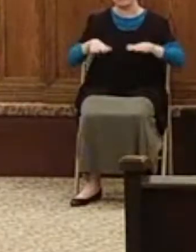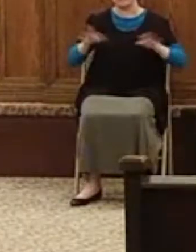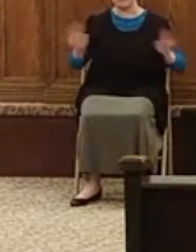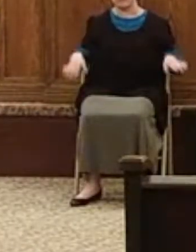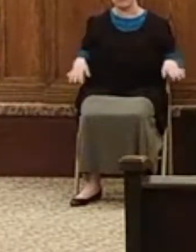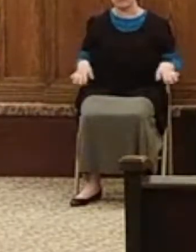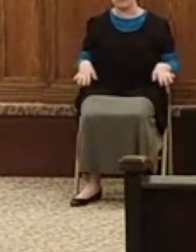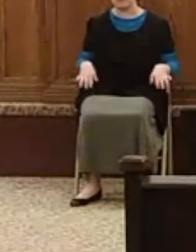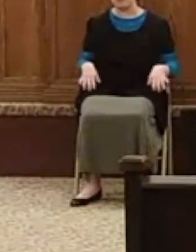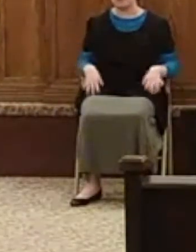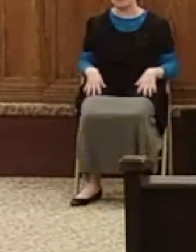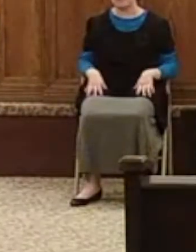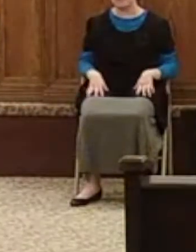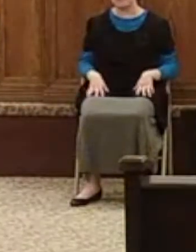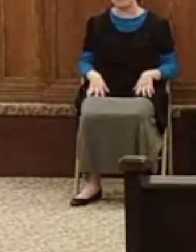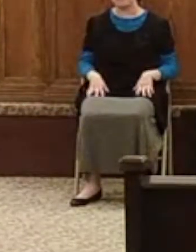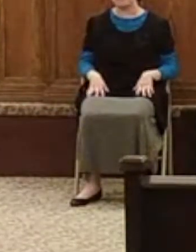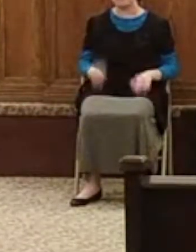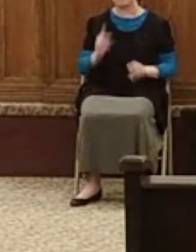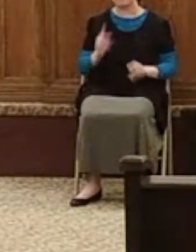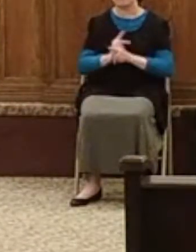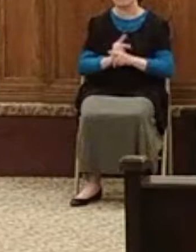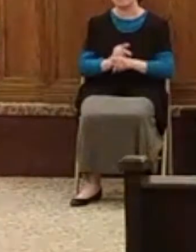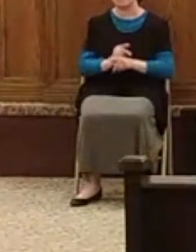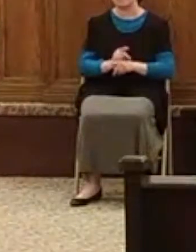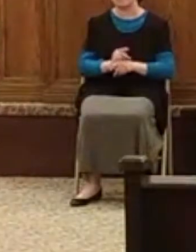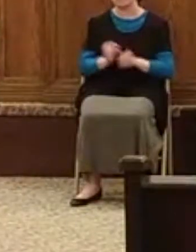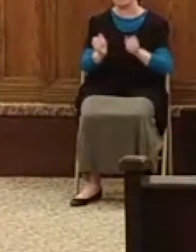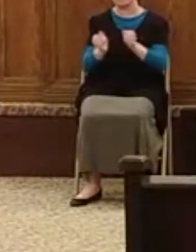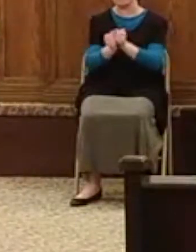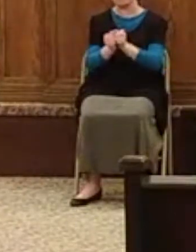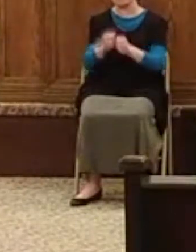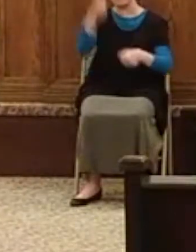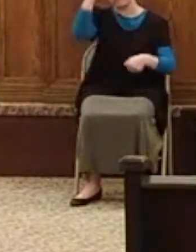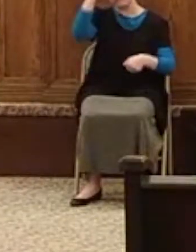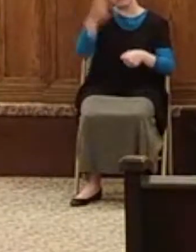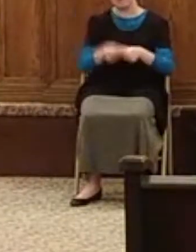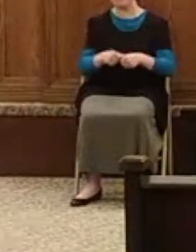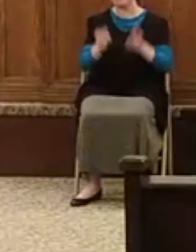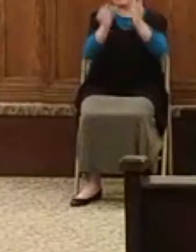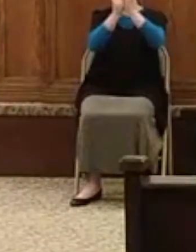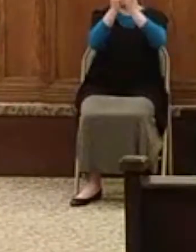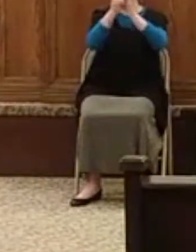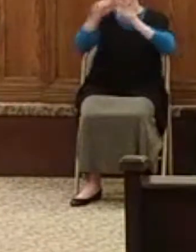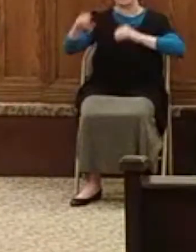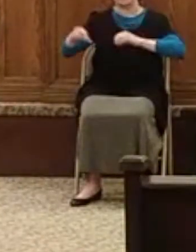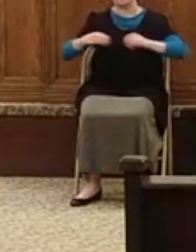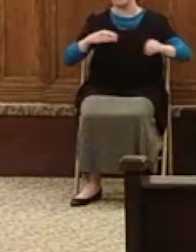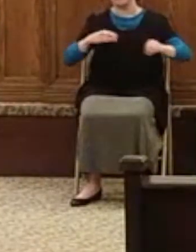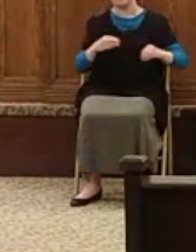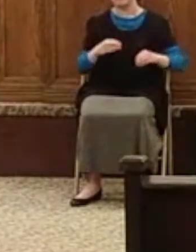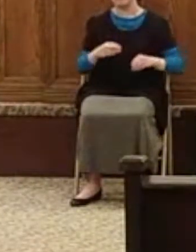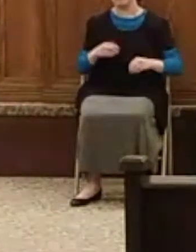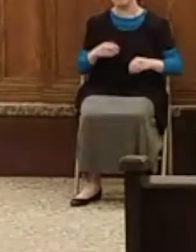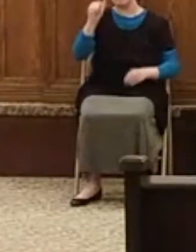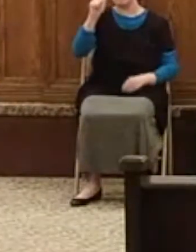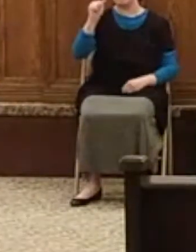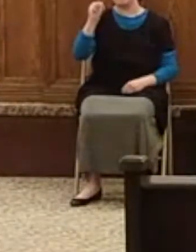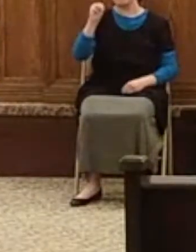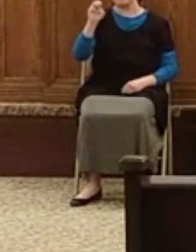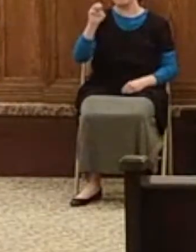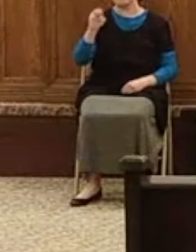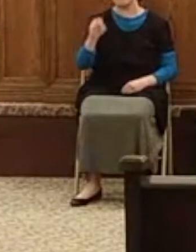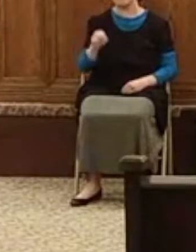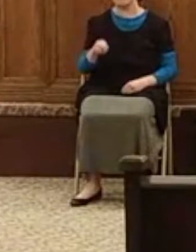children. Yes. Yes. To such as keep his covenant. And to those that remember his commandments to do them. Right.